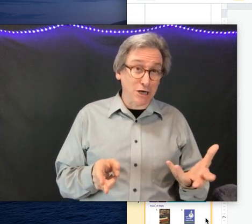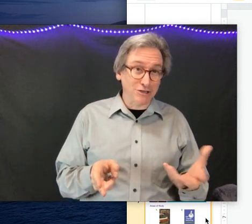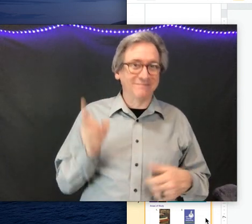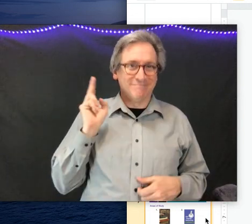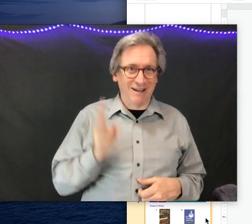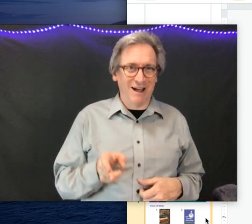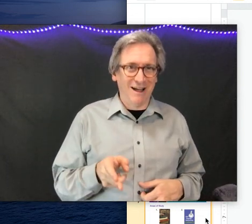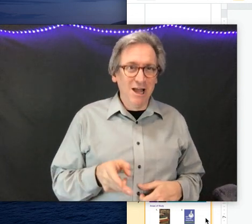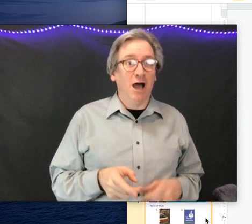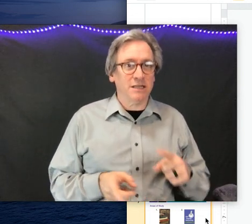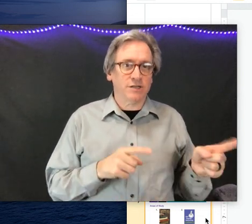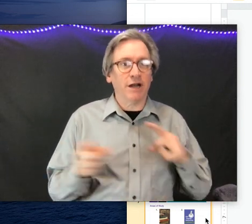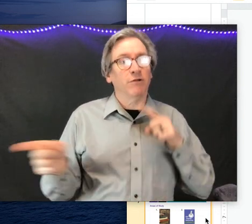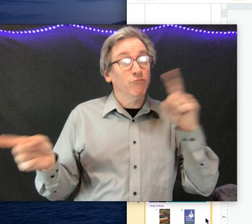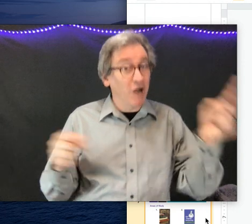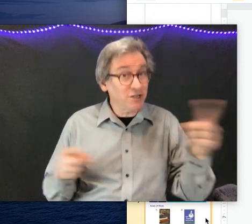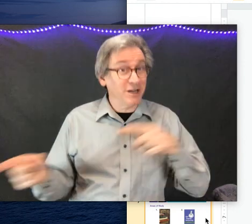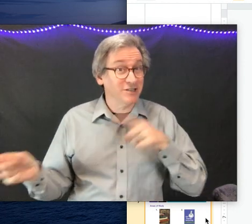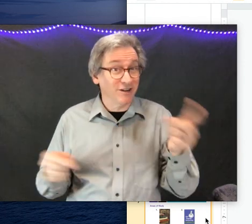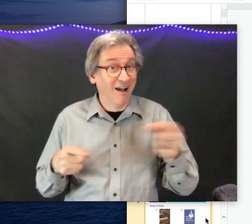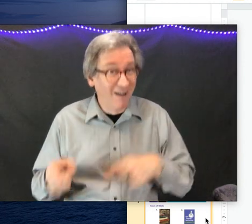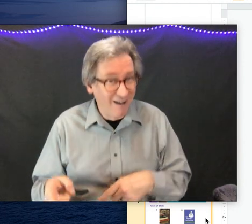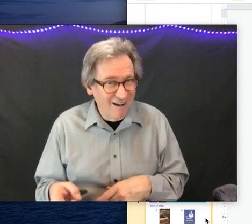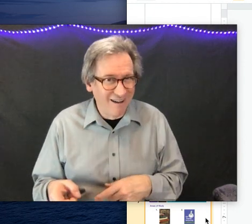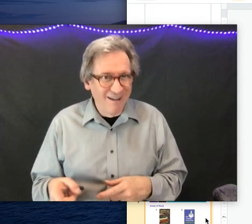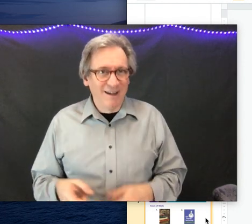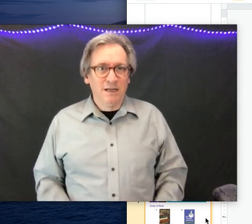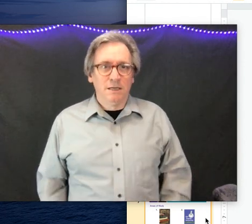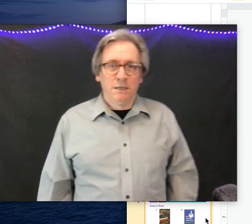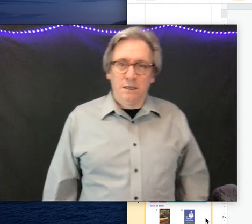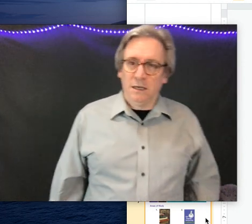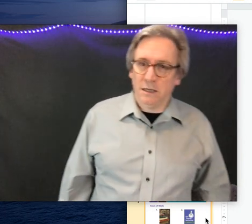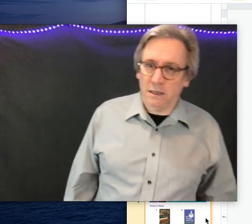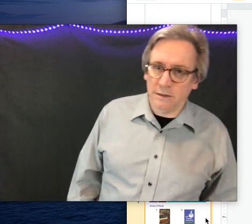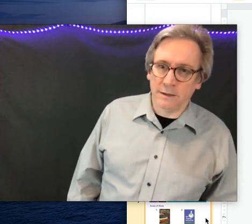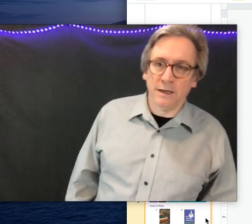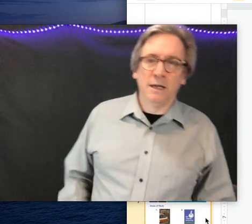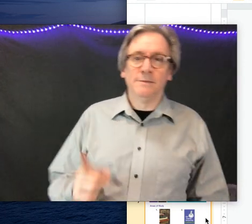it's not rushed. Unless you're studying Russian history.